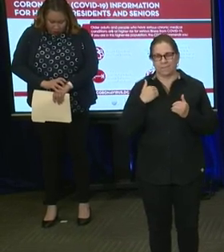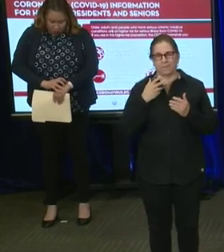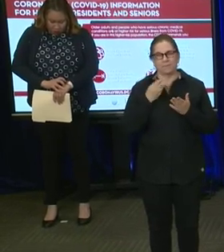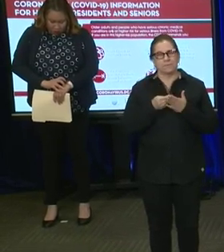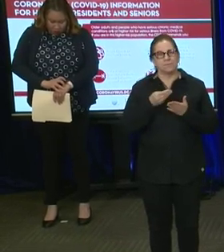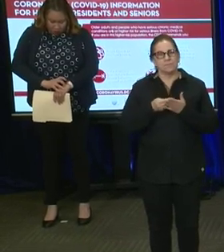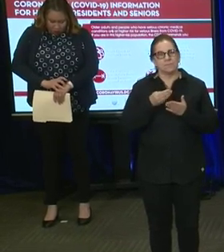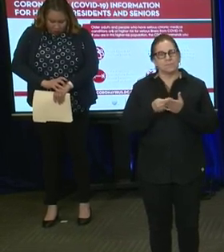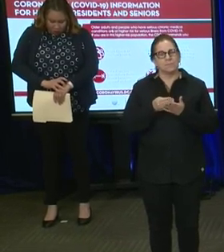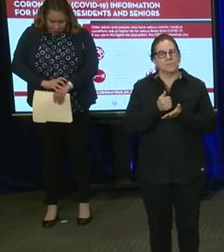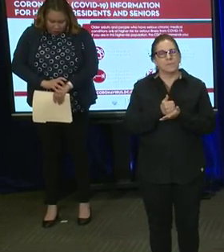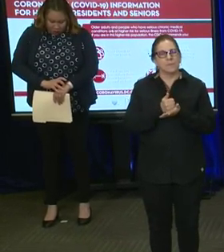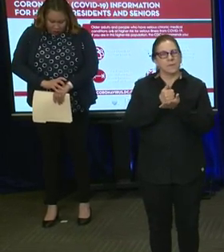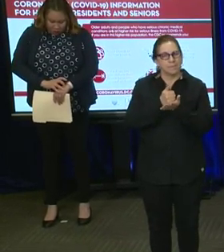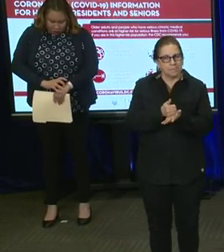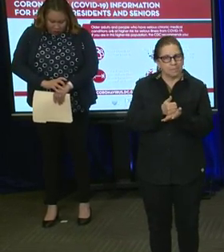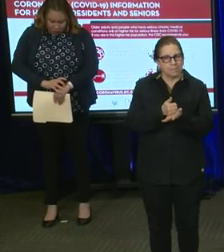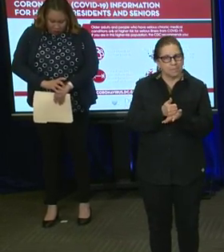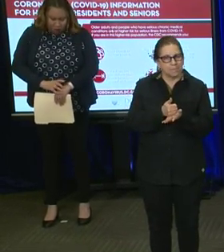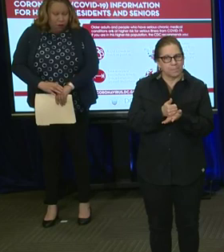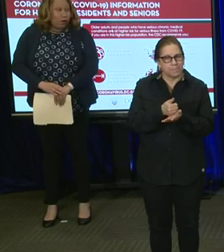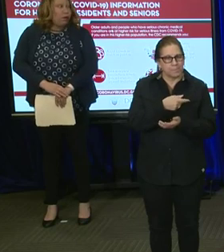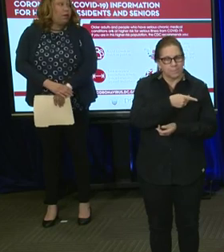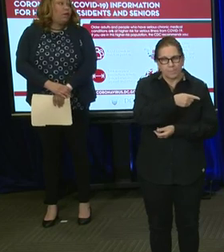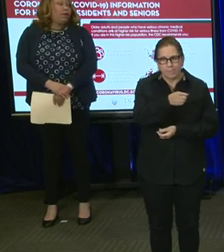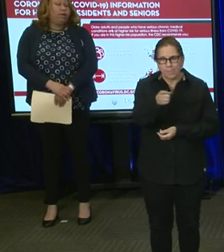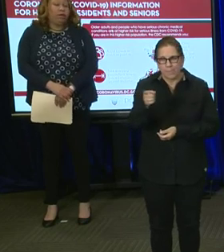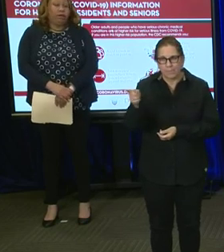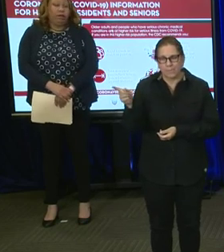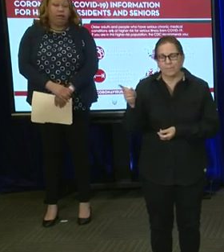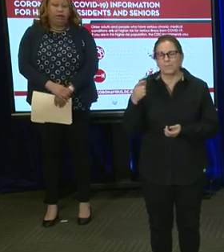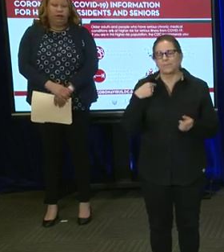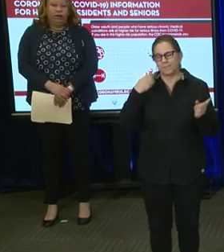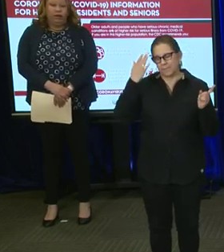out to seek. We know ultimately that